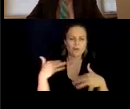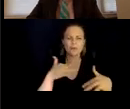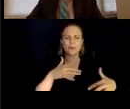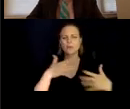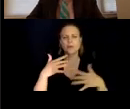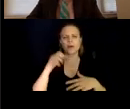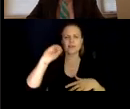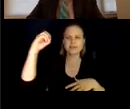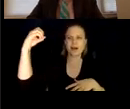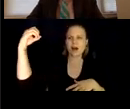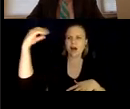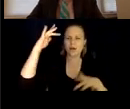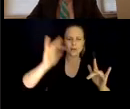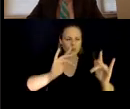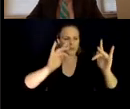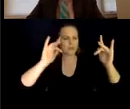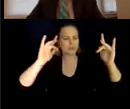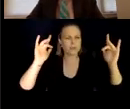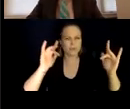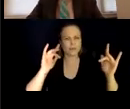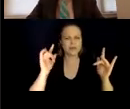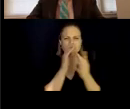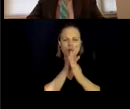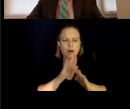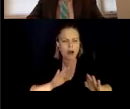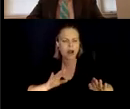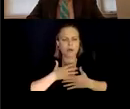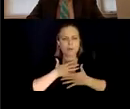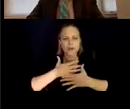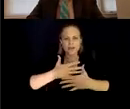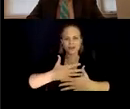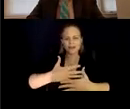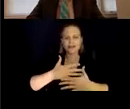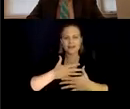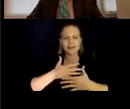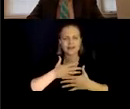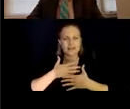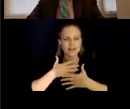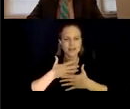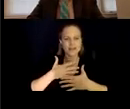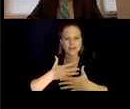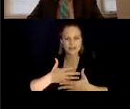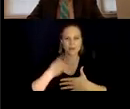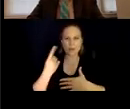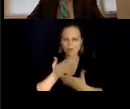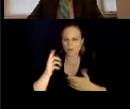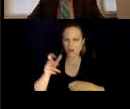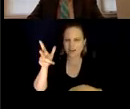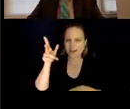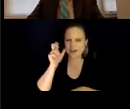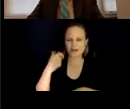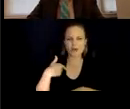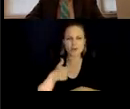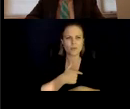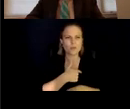our heavy breathing disturbed the environment, but then the deep breaths were a way to internalize the ambient vitality of